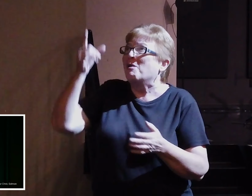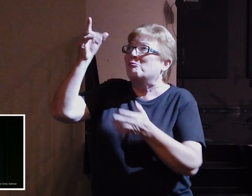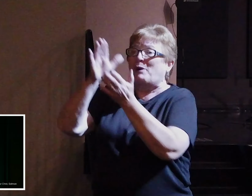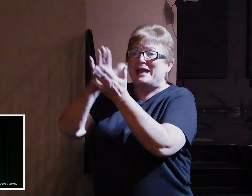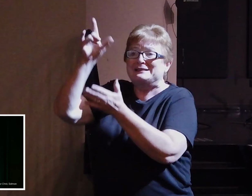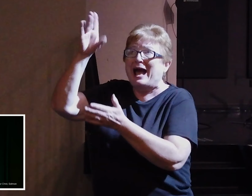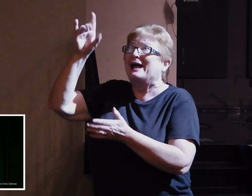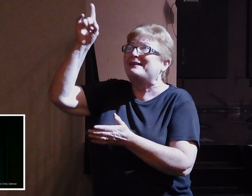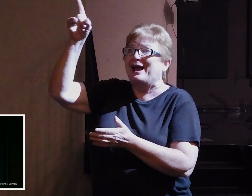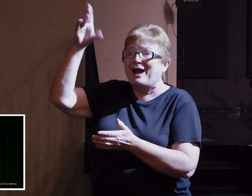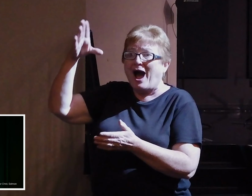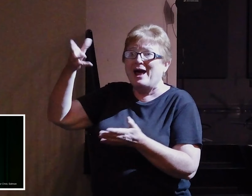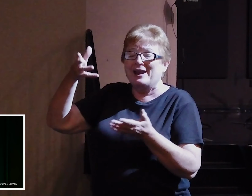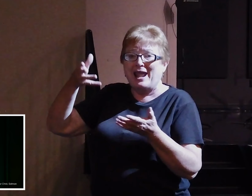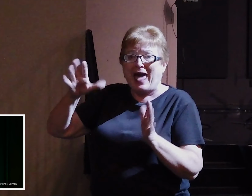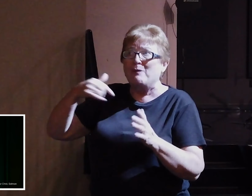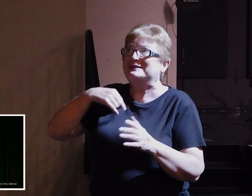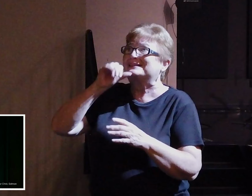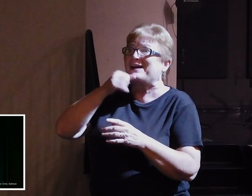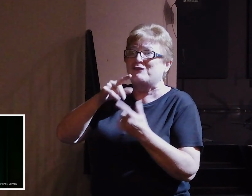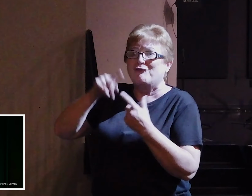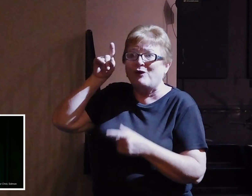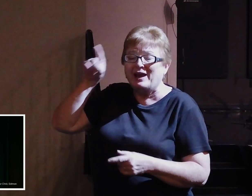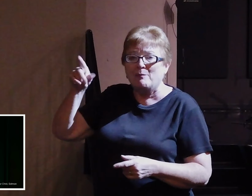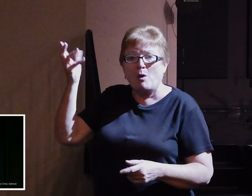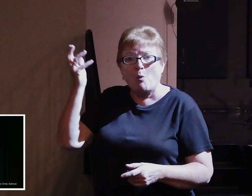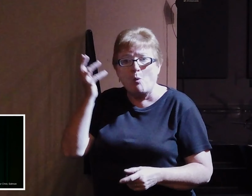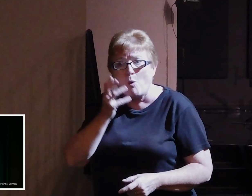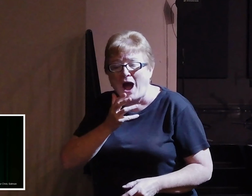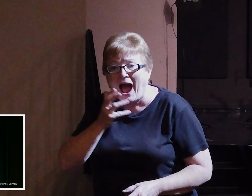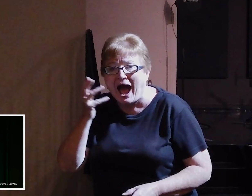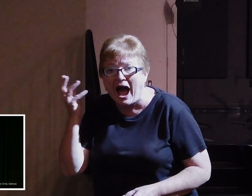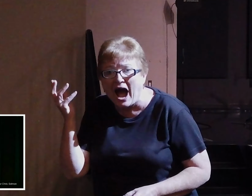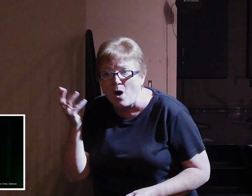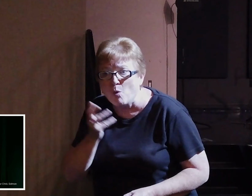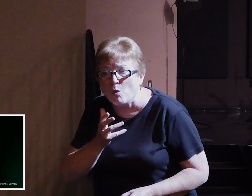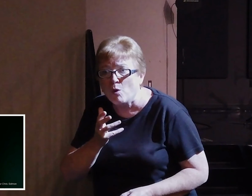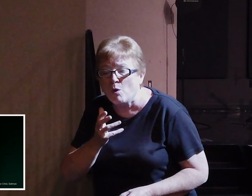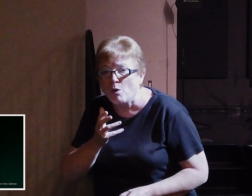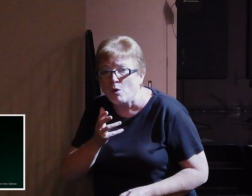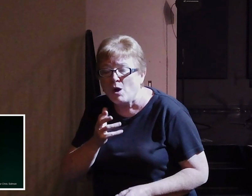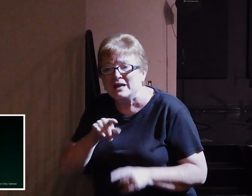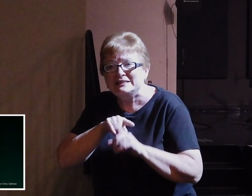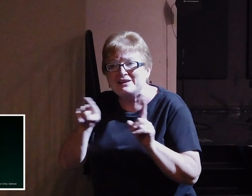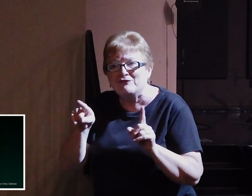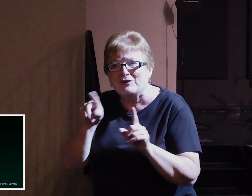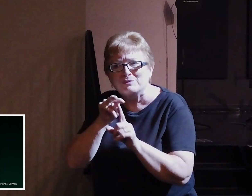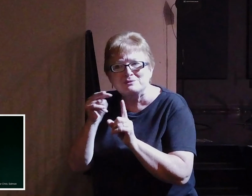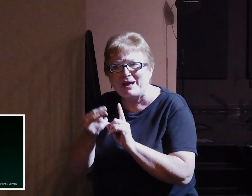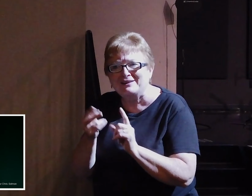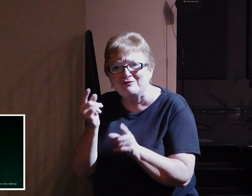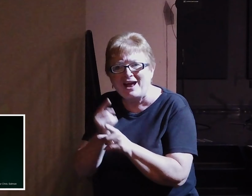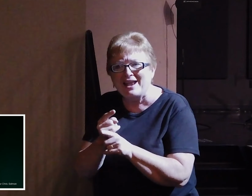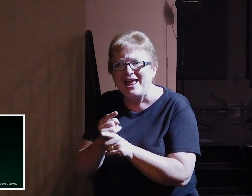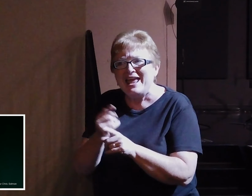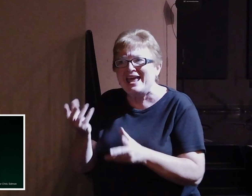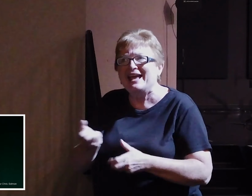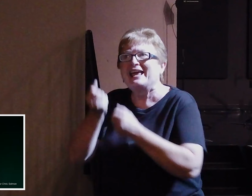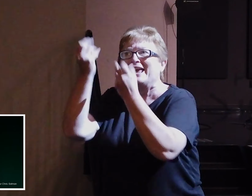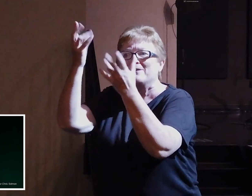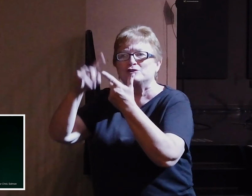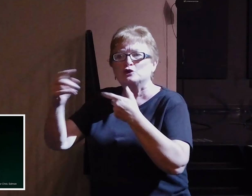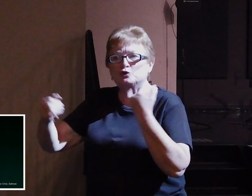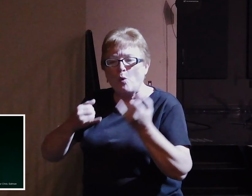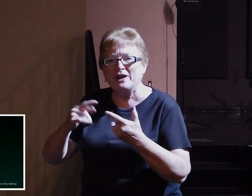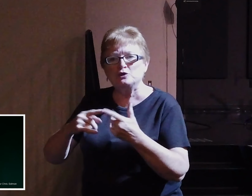worthy to suffer for him. What a different mindset. That brings joy. It brings joy to our